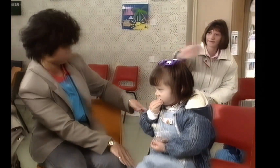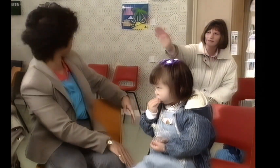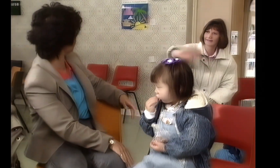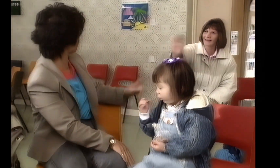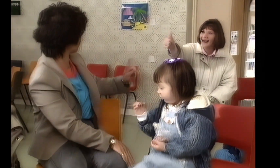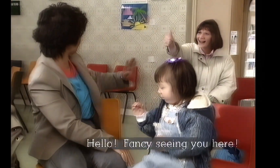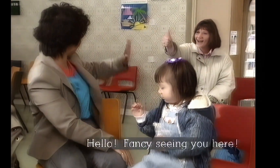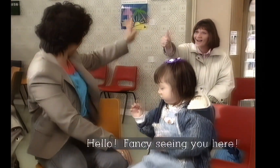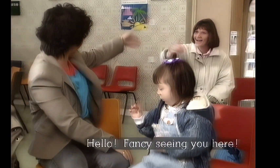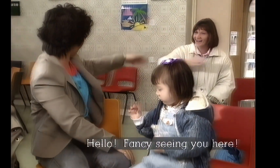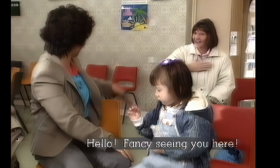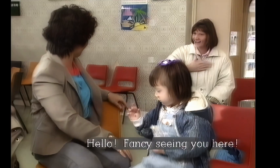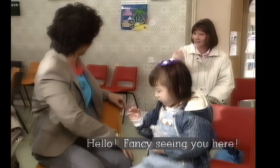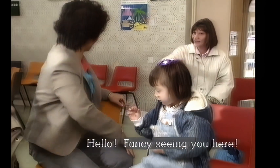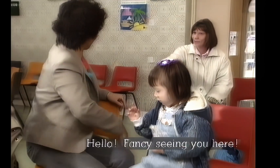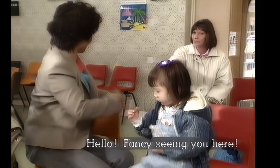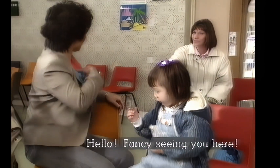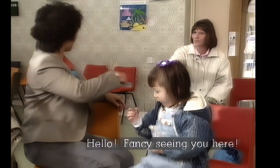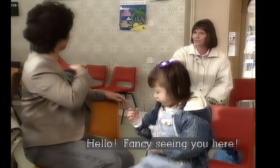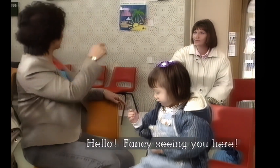You. Hello. Hi.